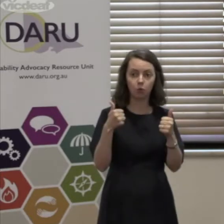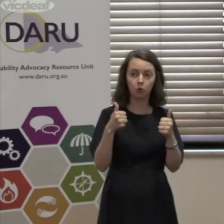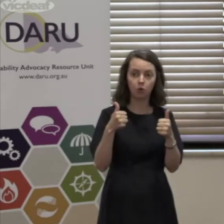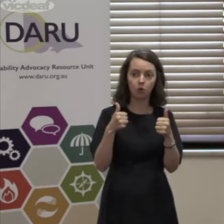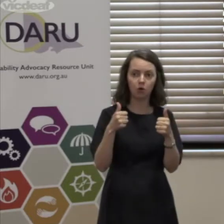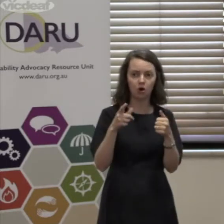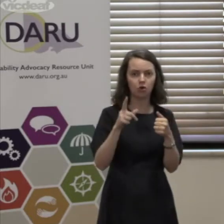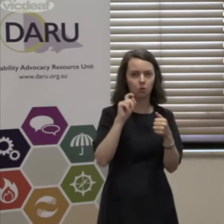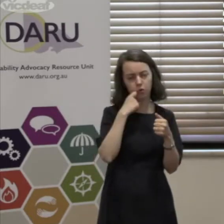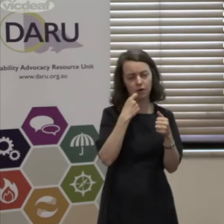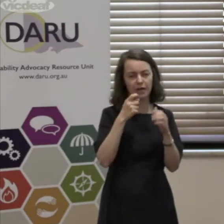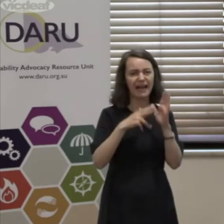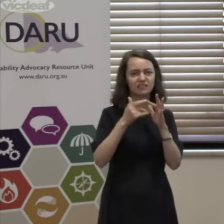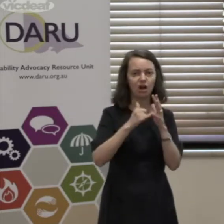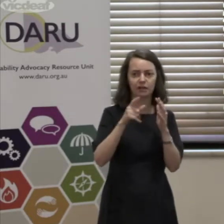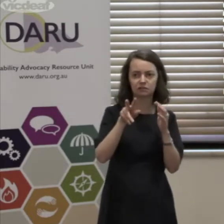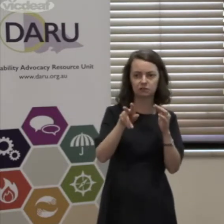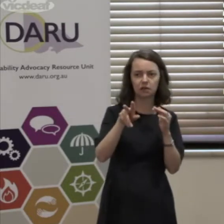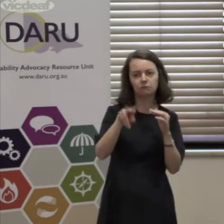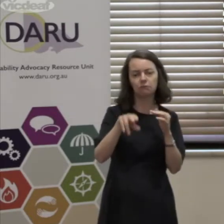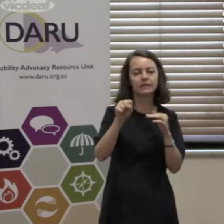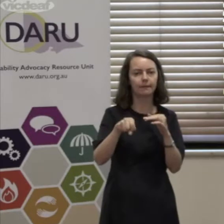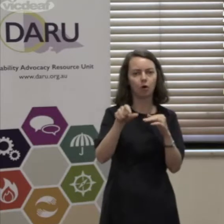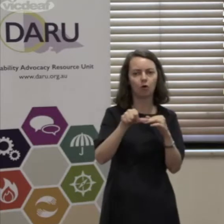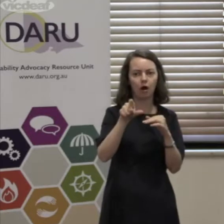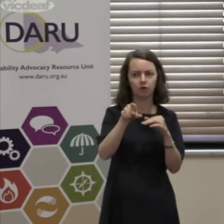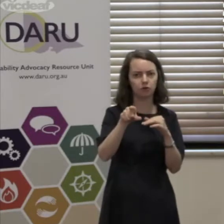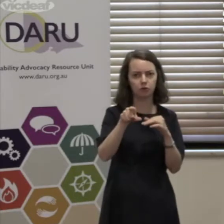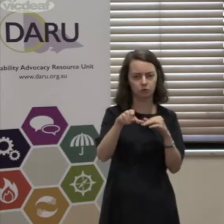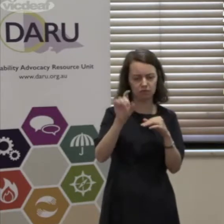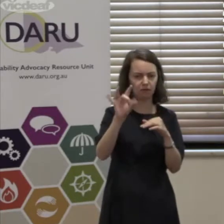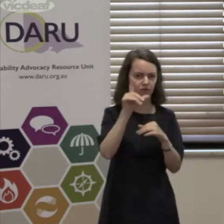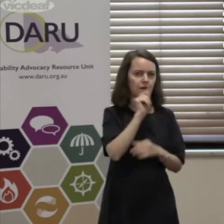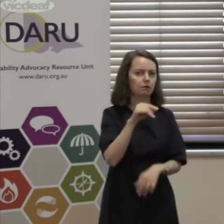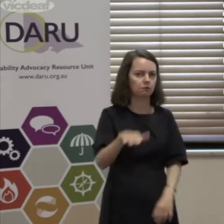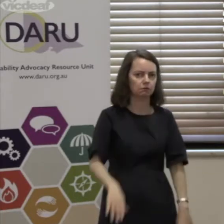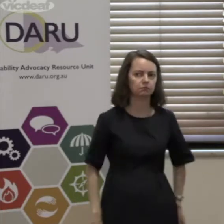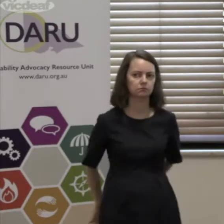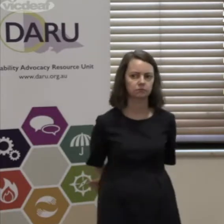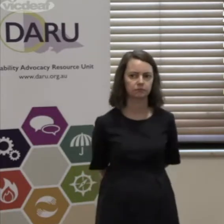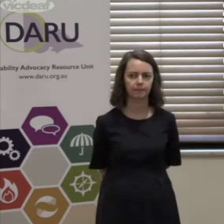would expect to go. You would expect them to straight away say that that would continue.